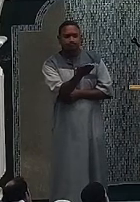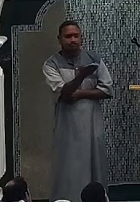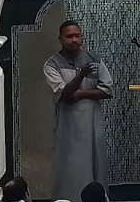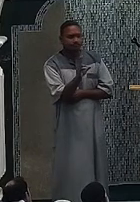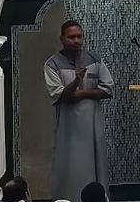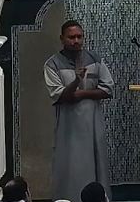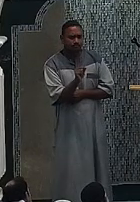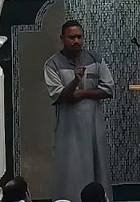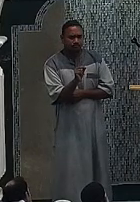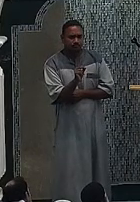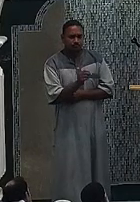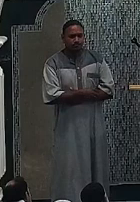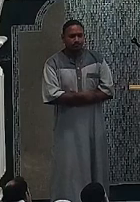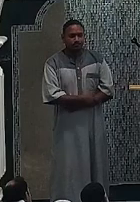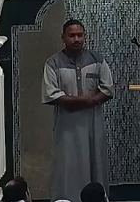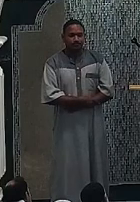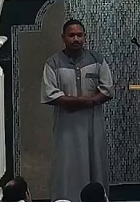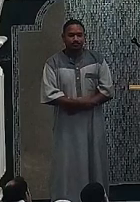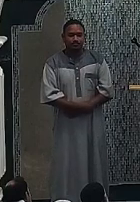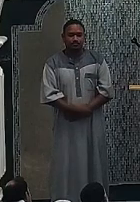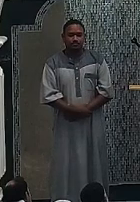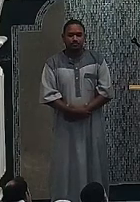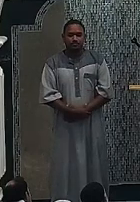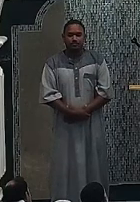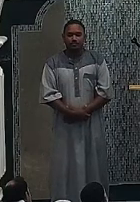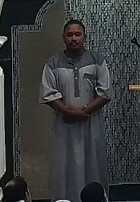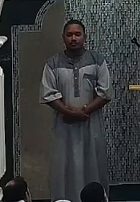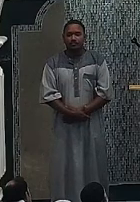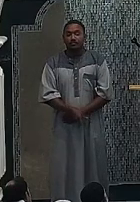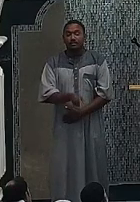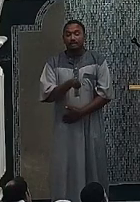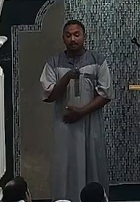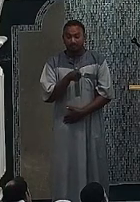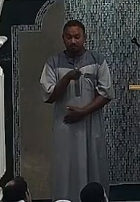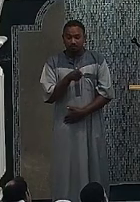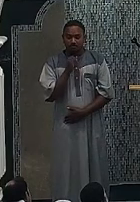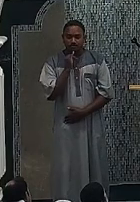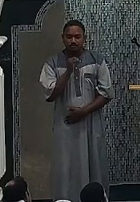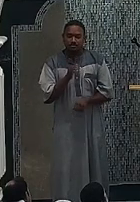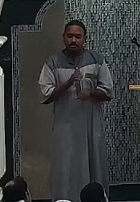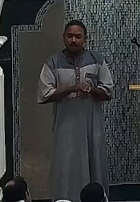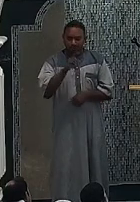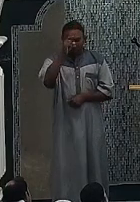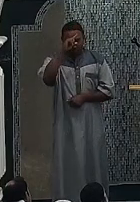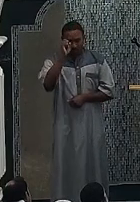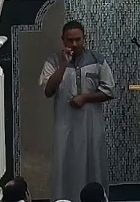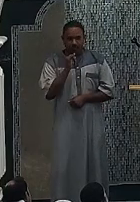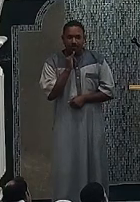And that's exactly how difficult it is for them. They're an isolated community.